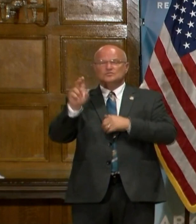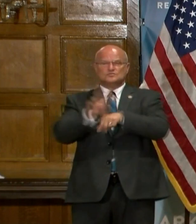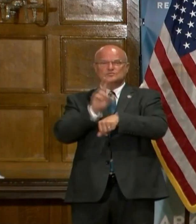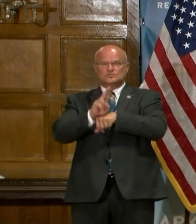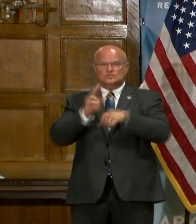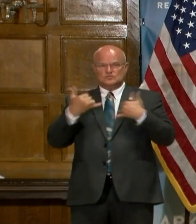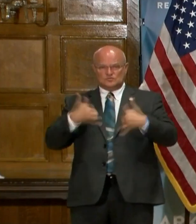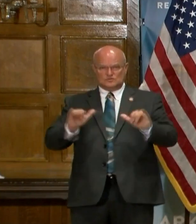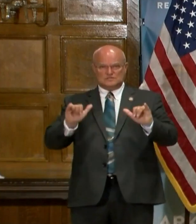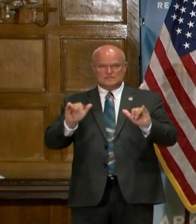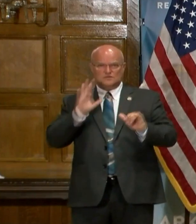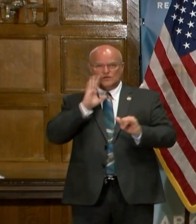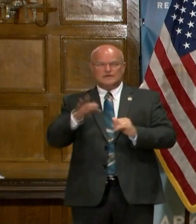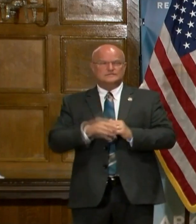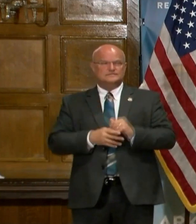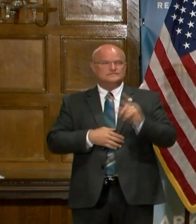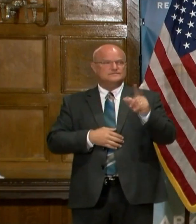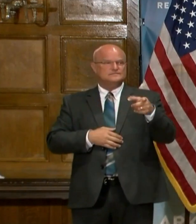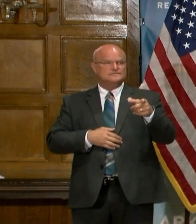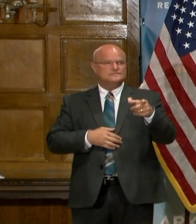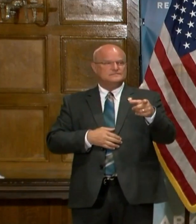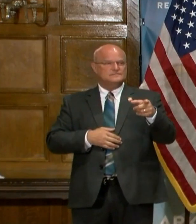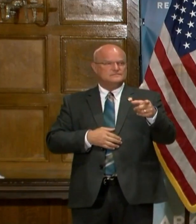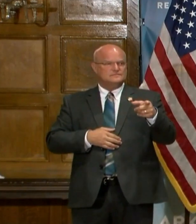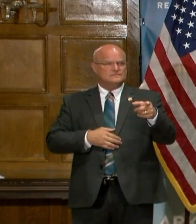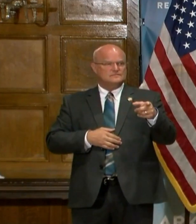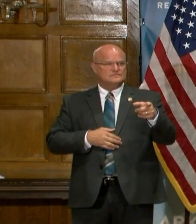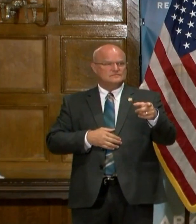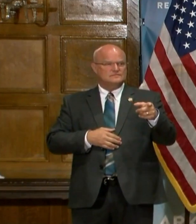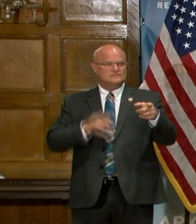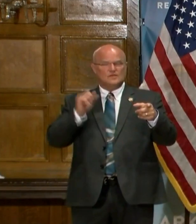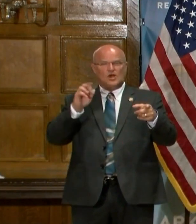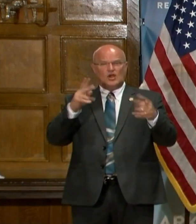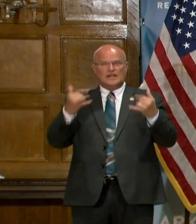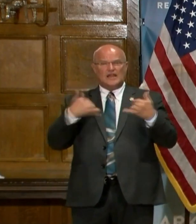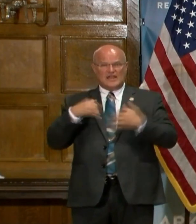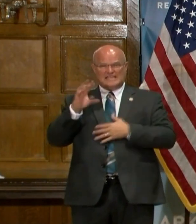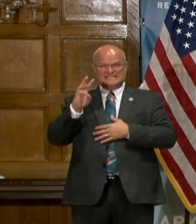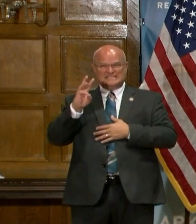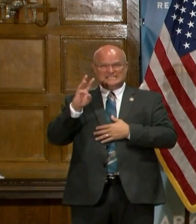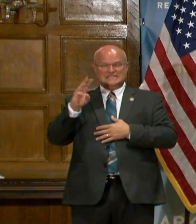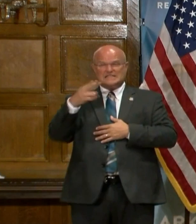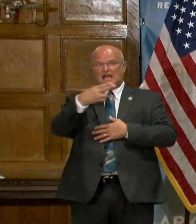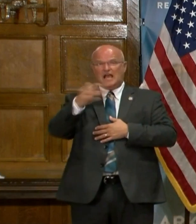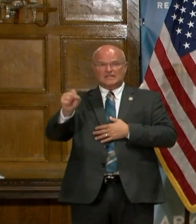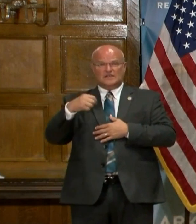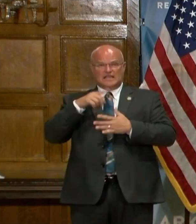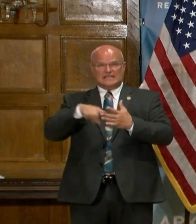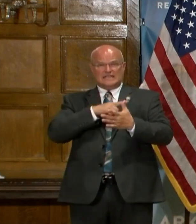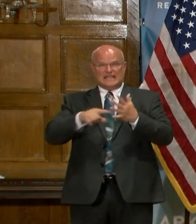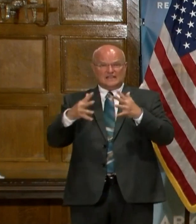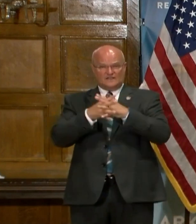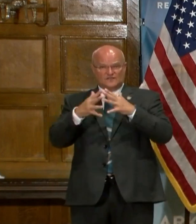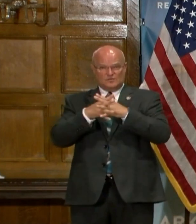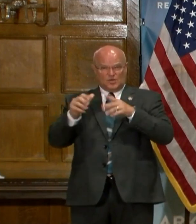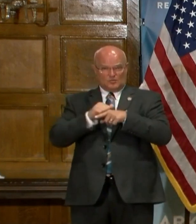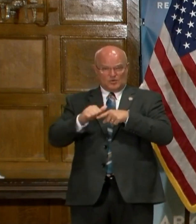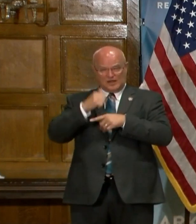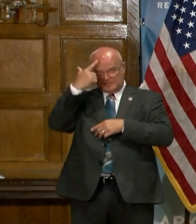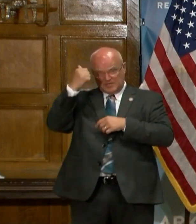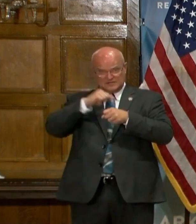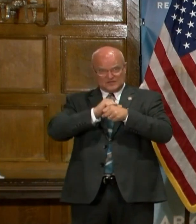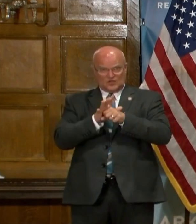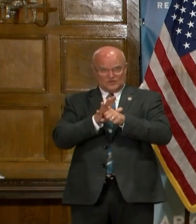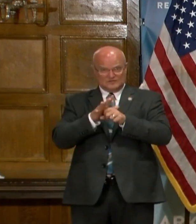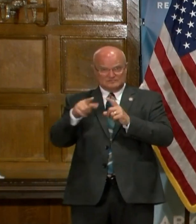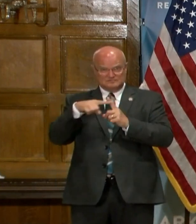to use. Yes. So Arkansas has now had 6 high schools who have had to cancel their football practice due to